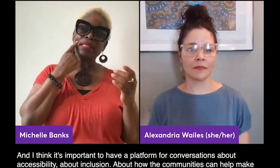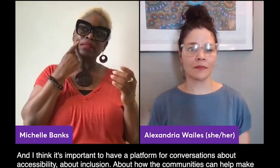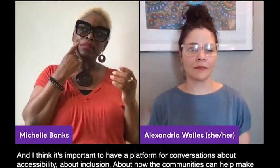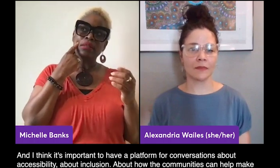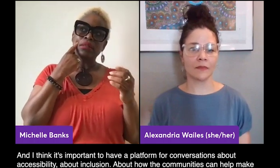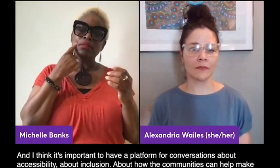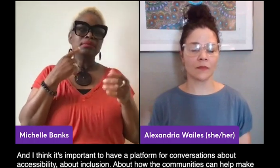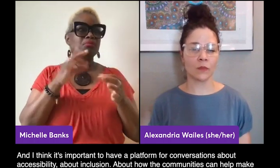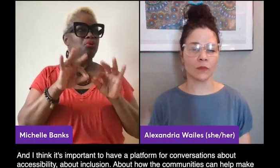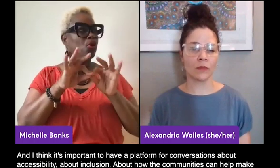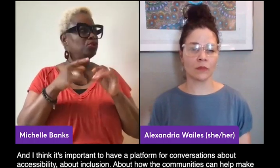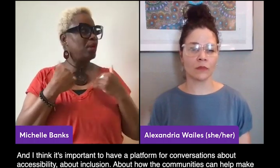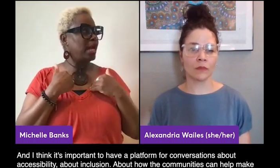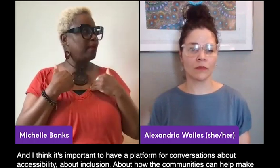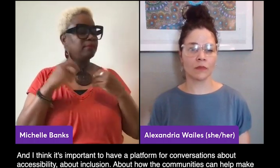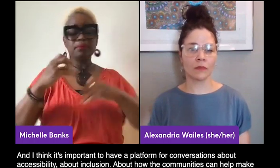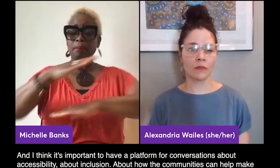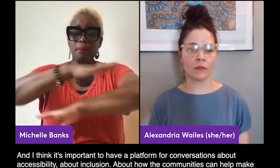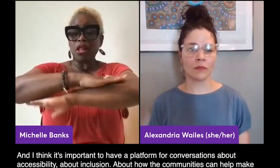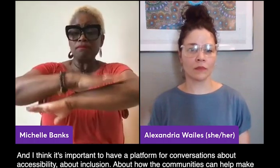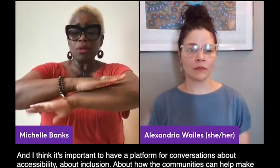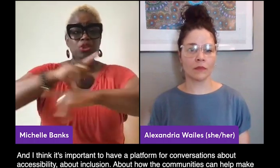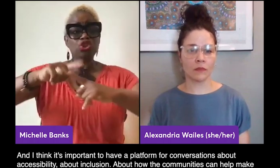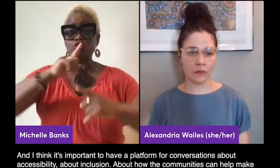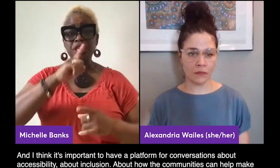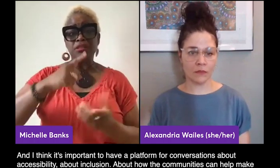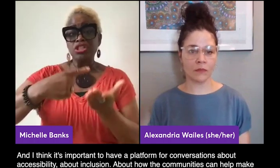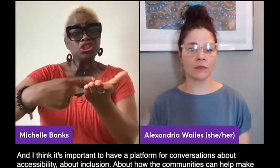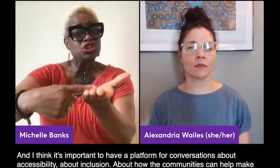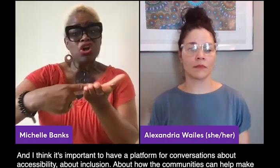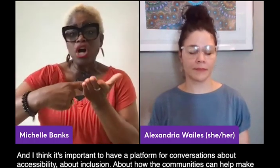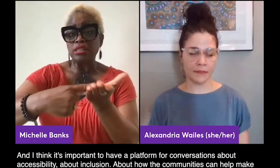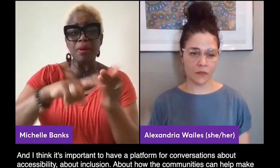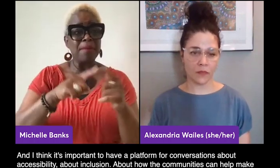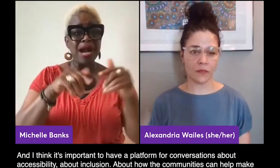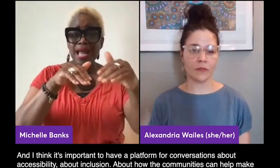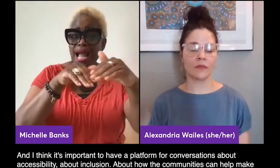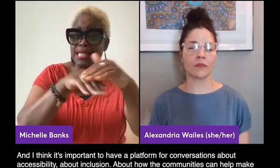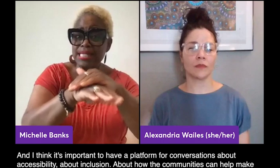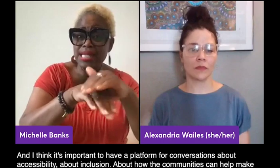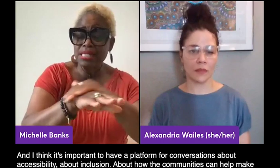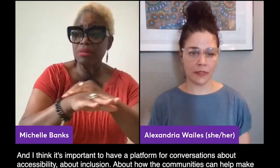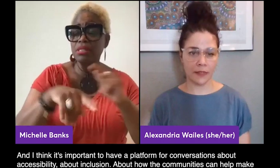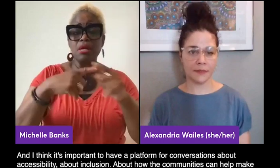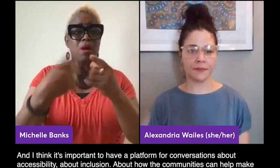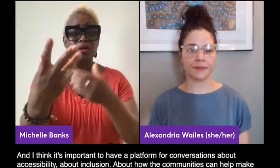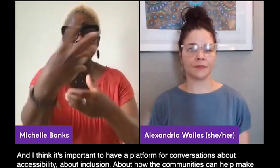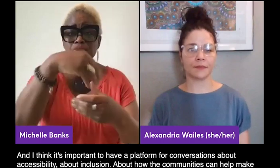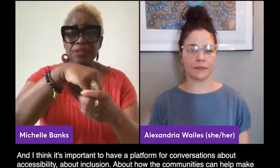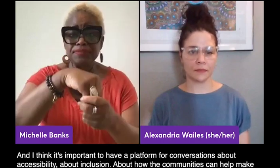And I think it's important to have a platform for conversations about accessibility,